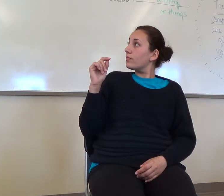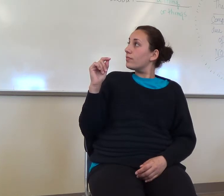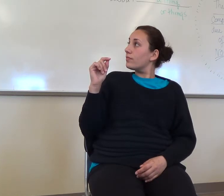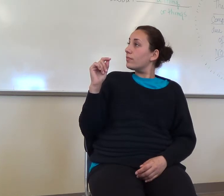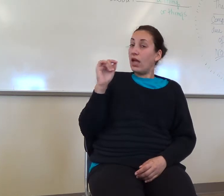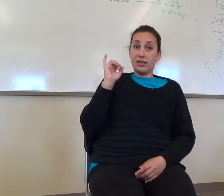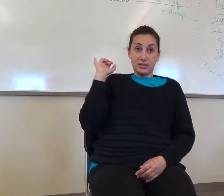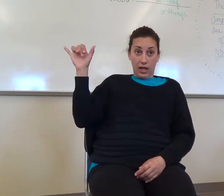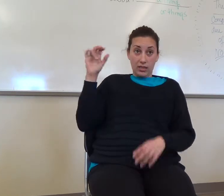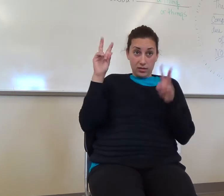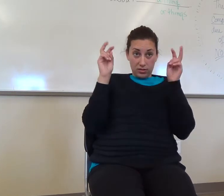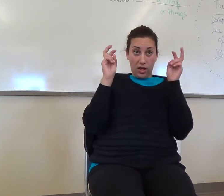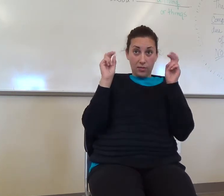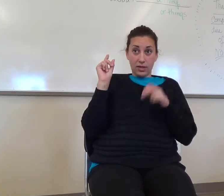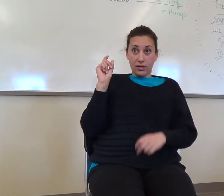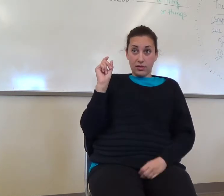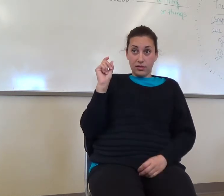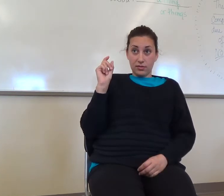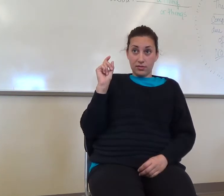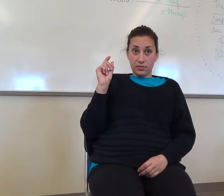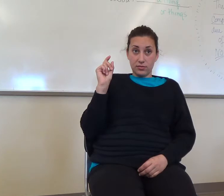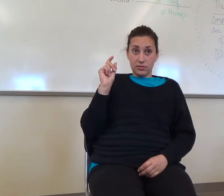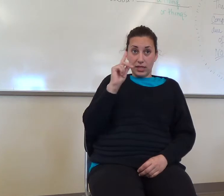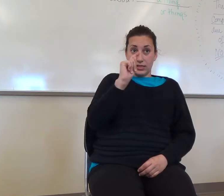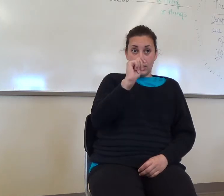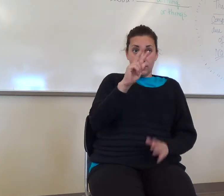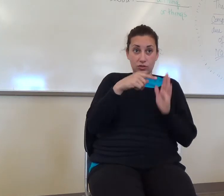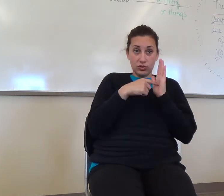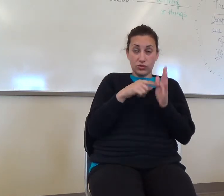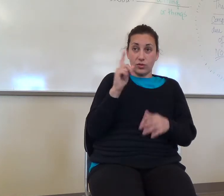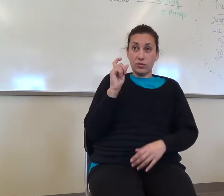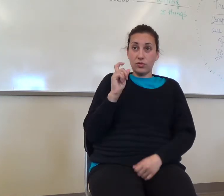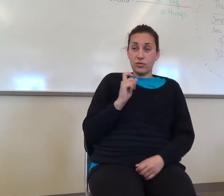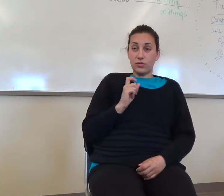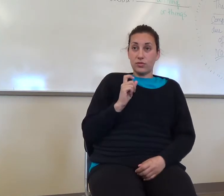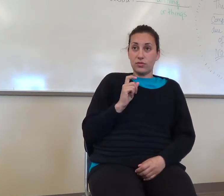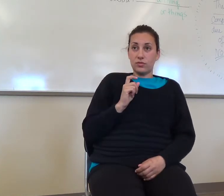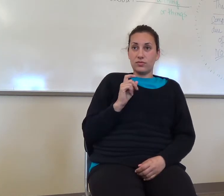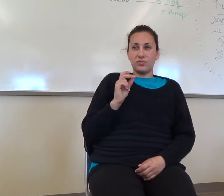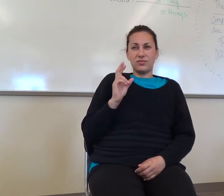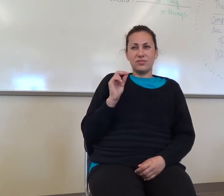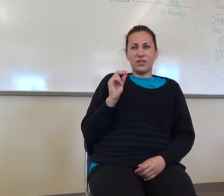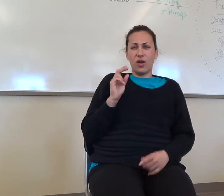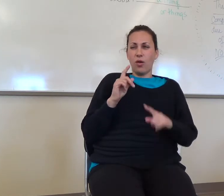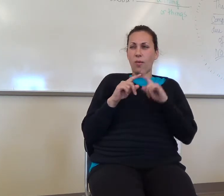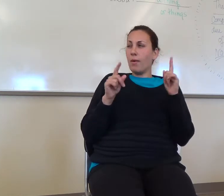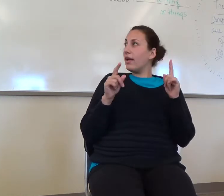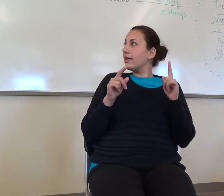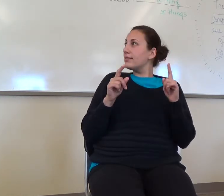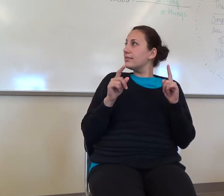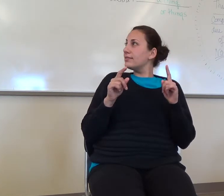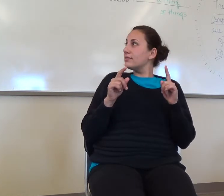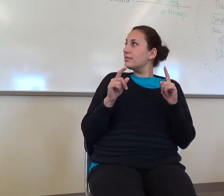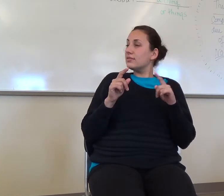topic, Univision and Caminito. But then we have to ask ourselves, is this one ever mentioned in these?